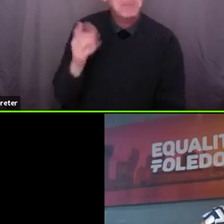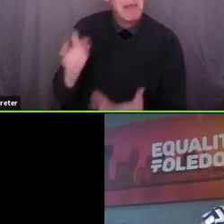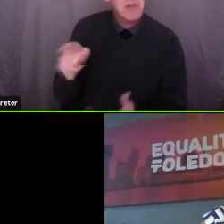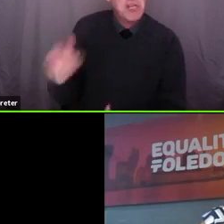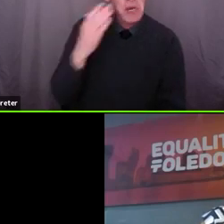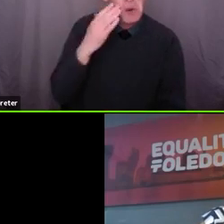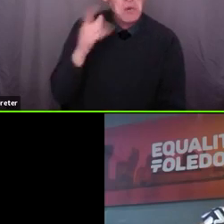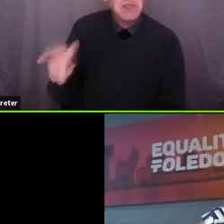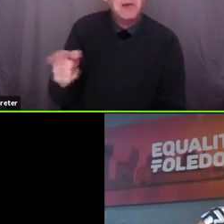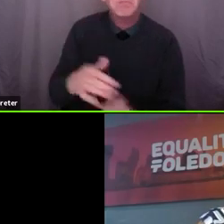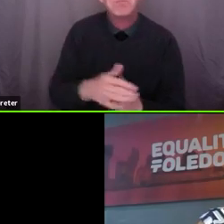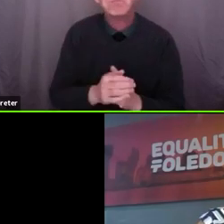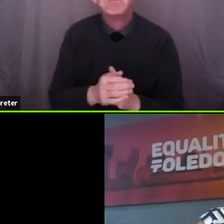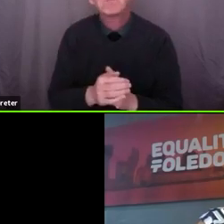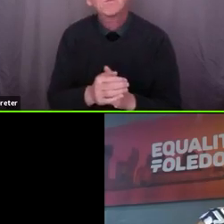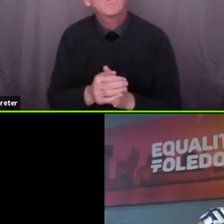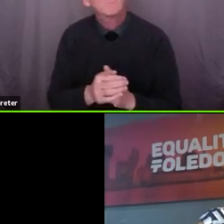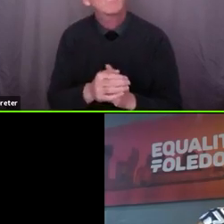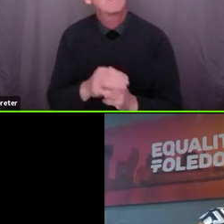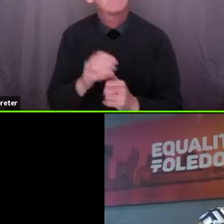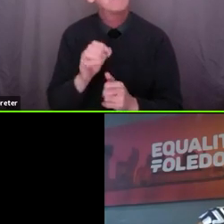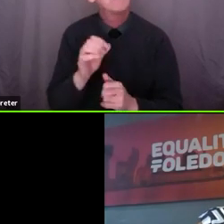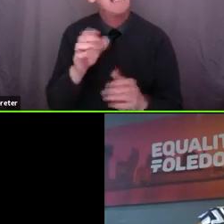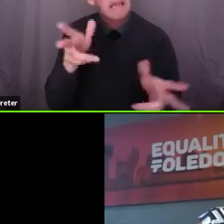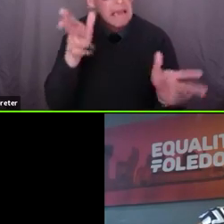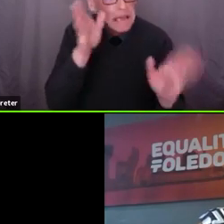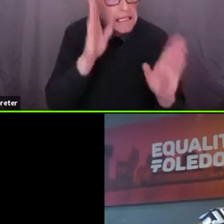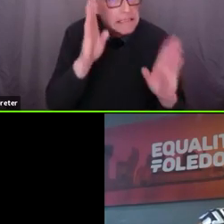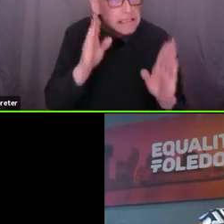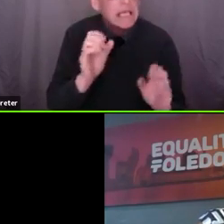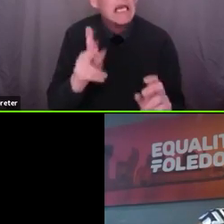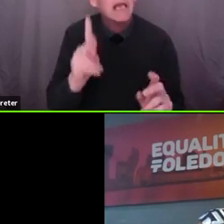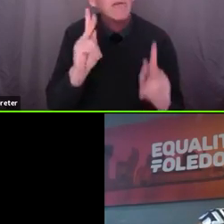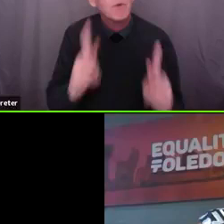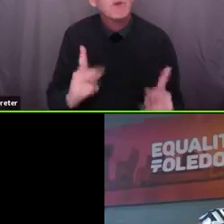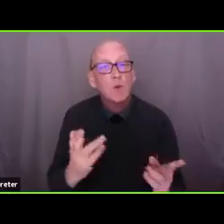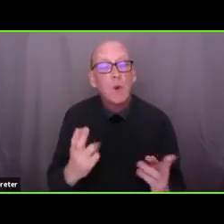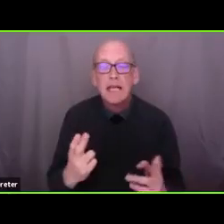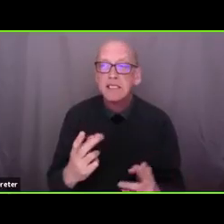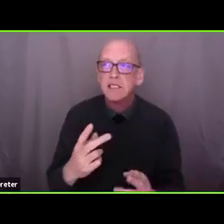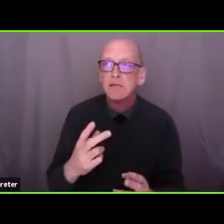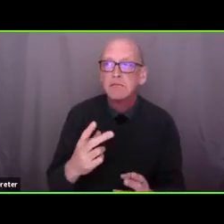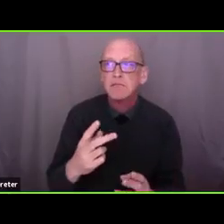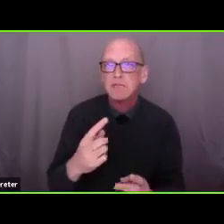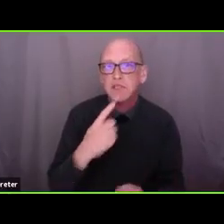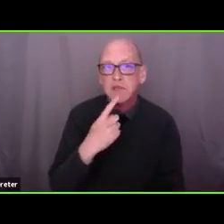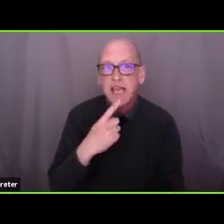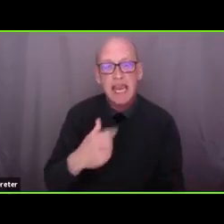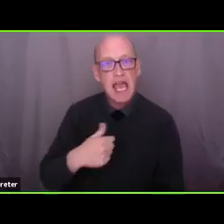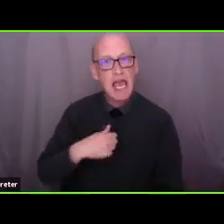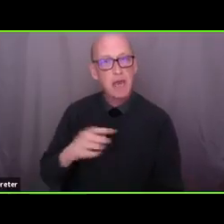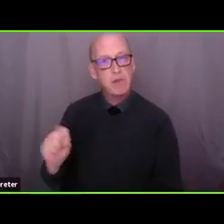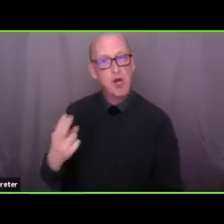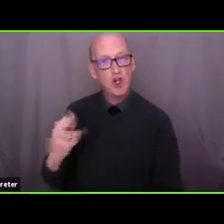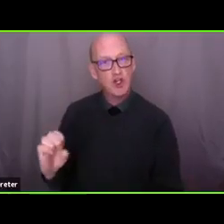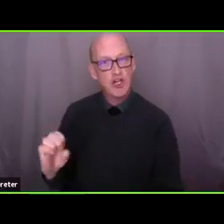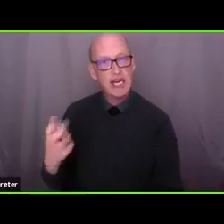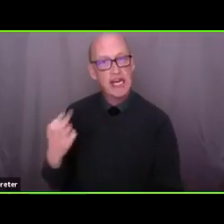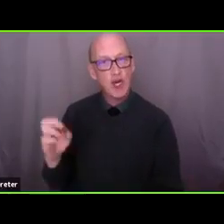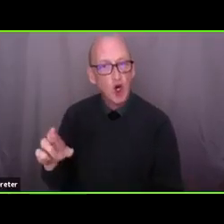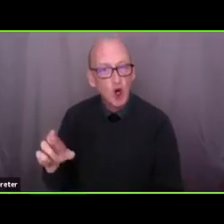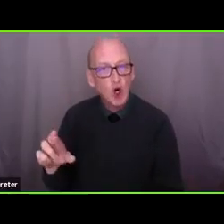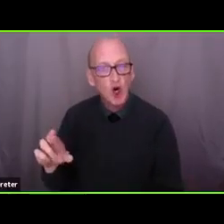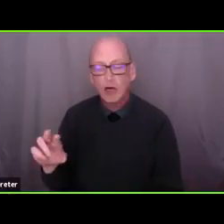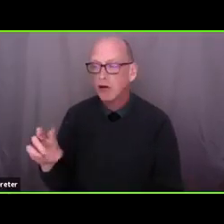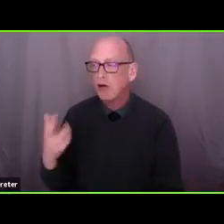you can do is just listen. If somebody tells you that they want to use she, her, him, or he, him, they, them pronouns, just listen